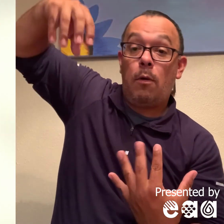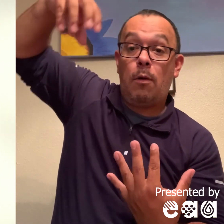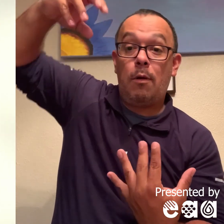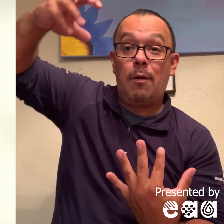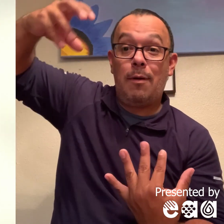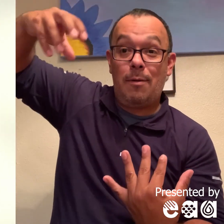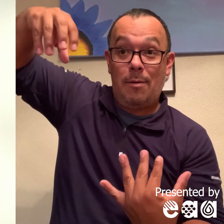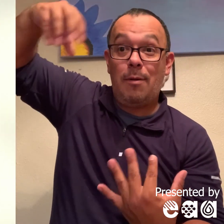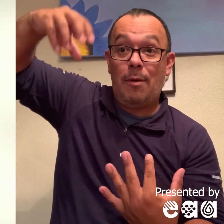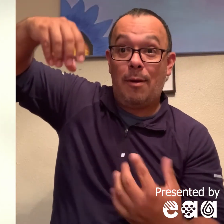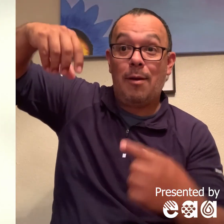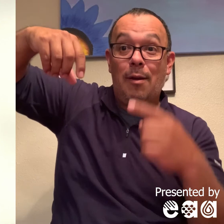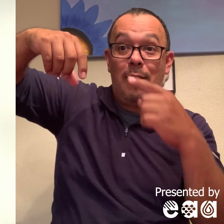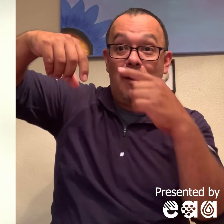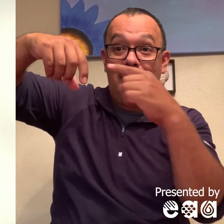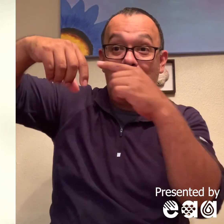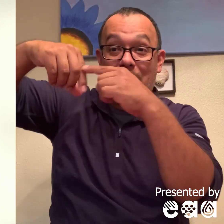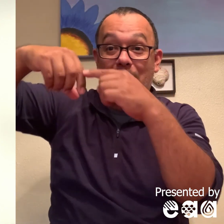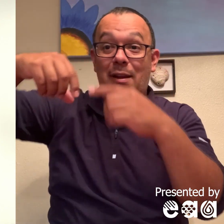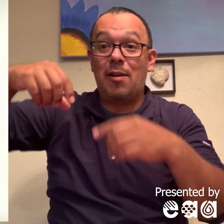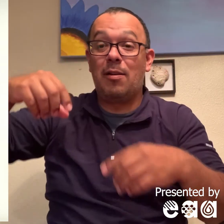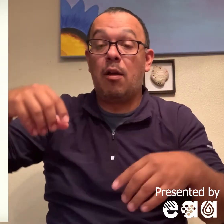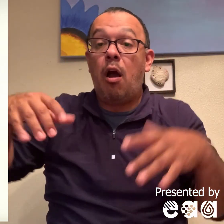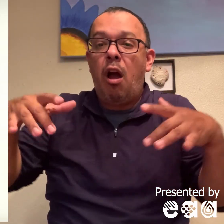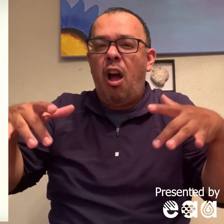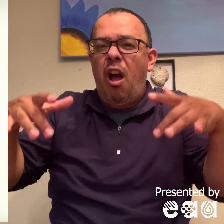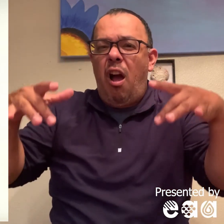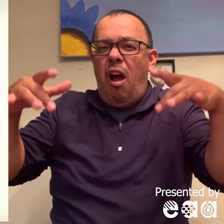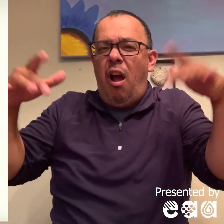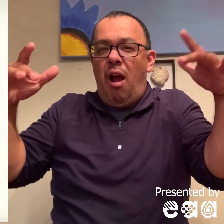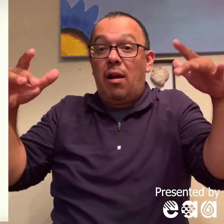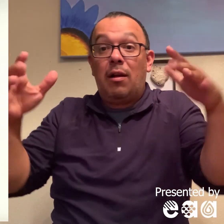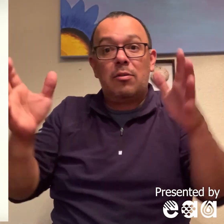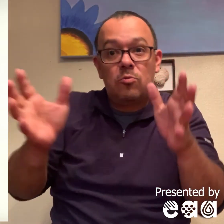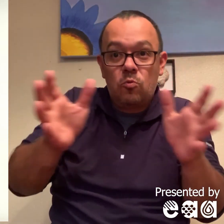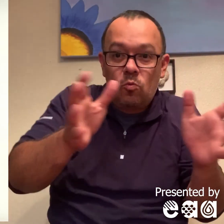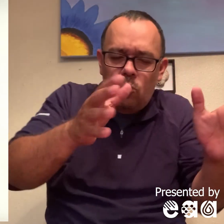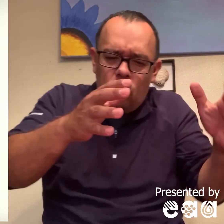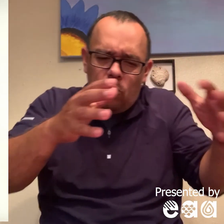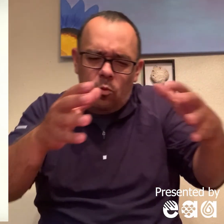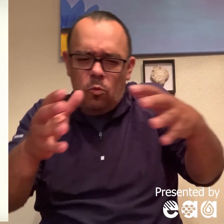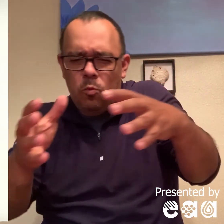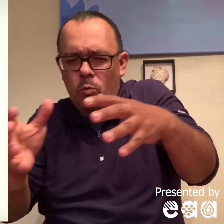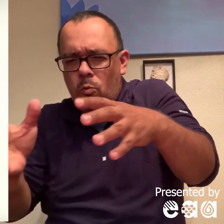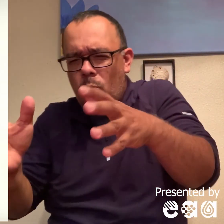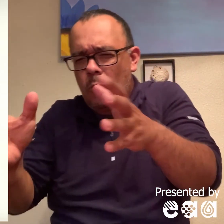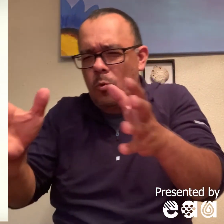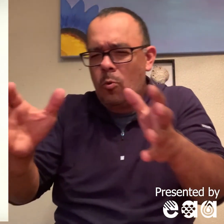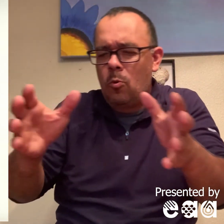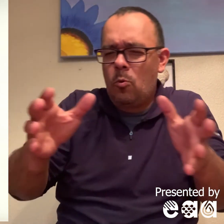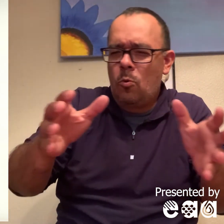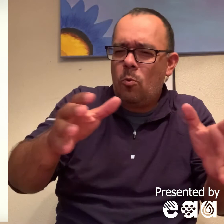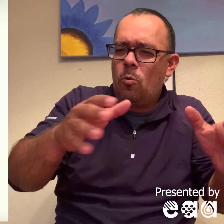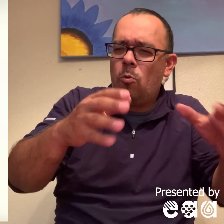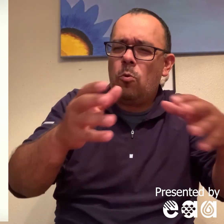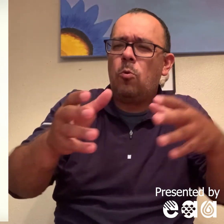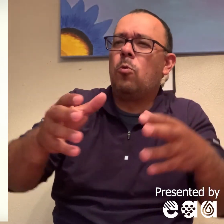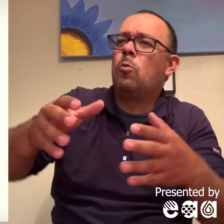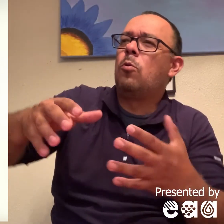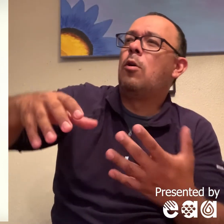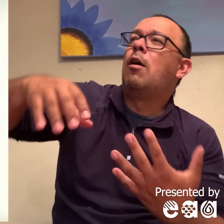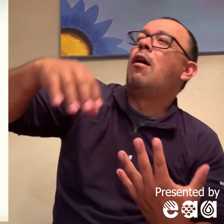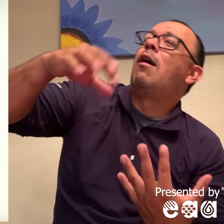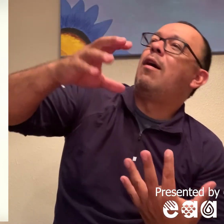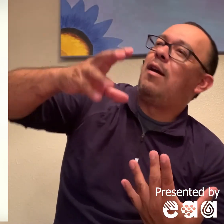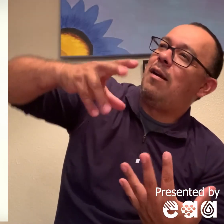He had become light and airy, and like all wisps of